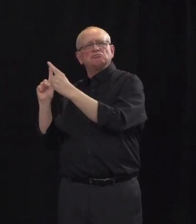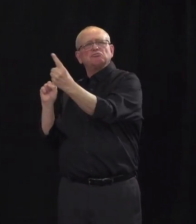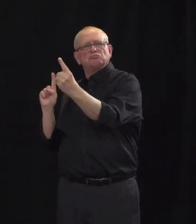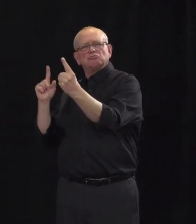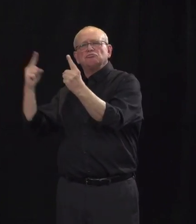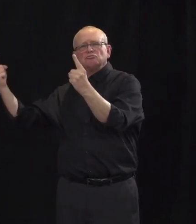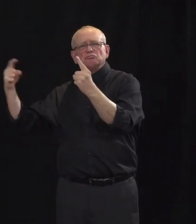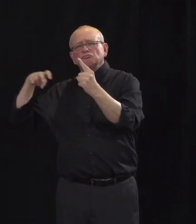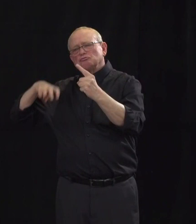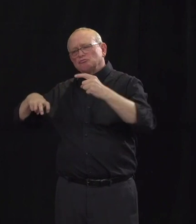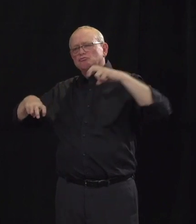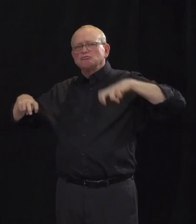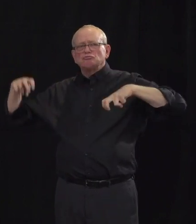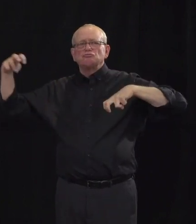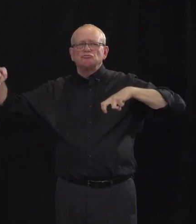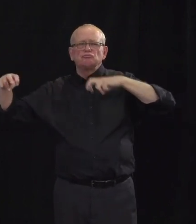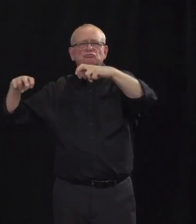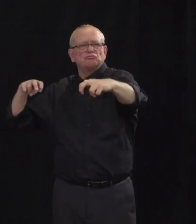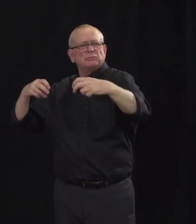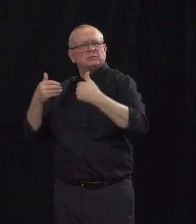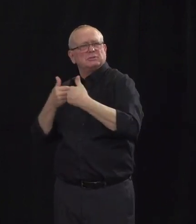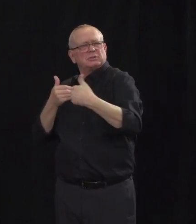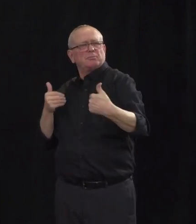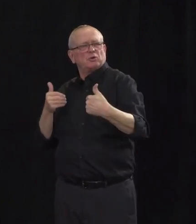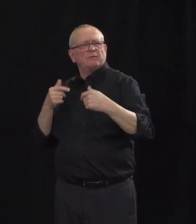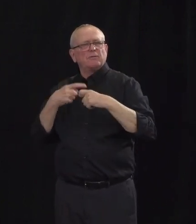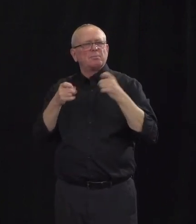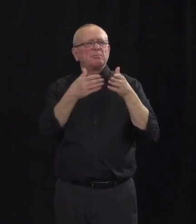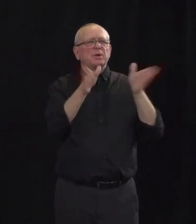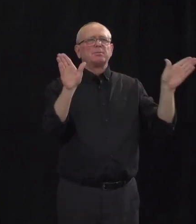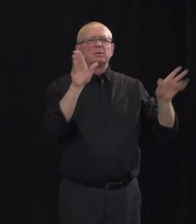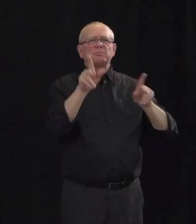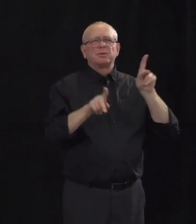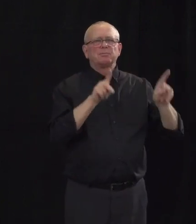maintain sanitation in those offices. But for heaven's sakes,